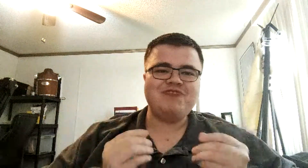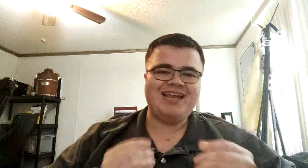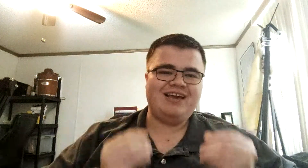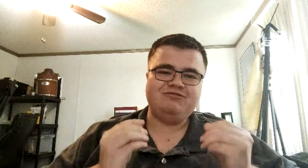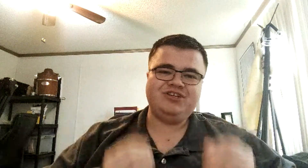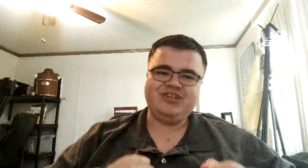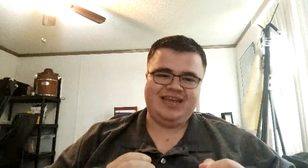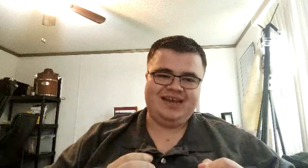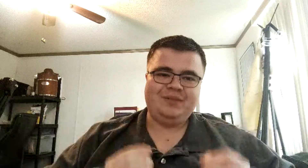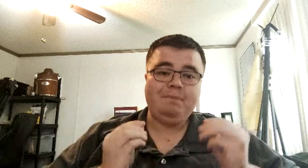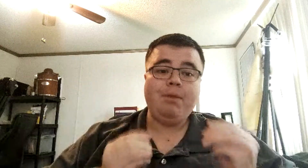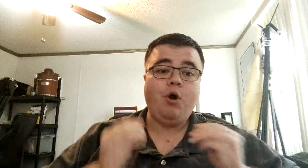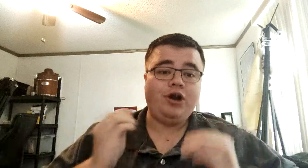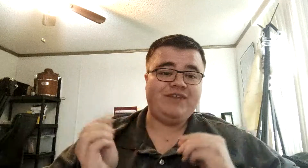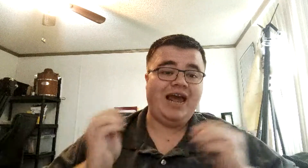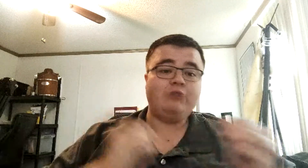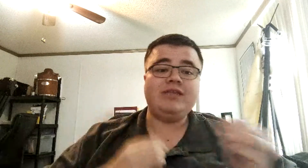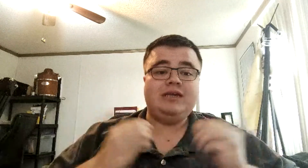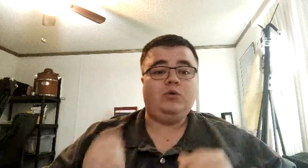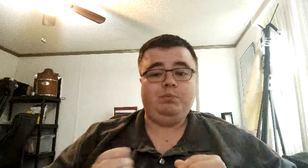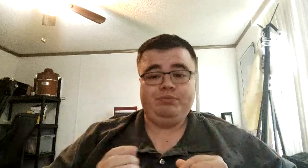really understand that part of it how to help.